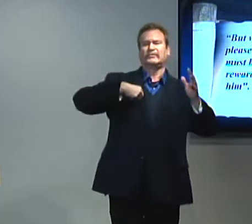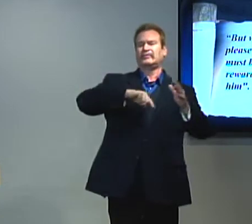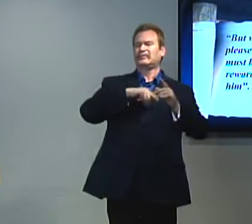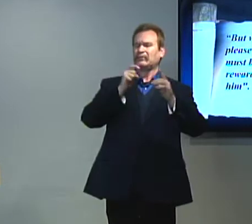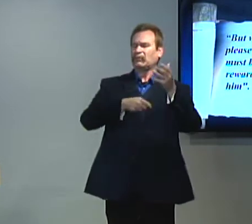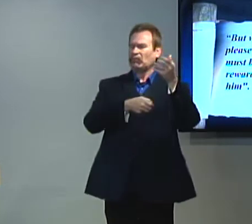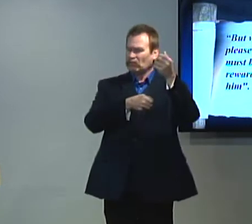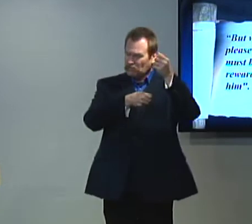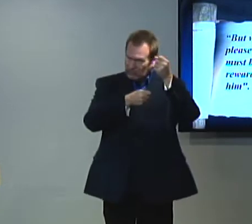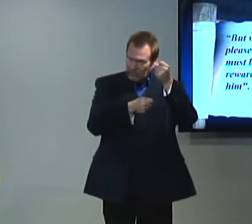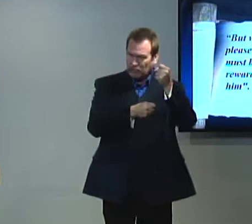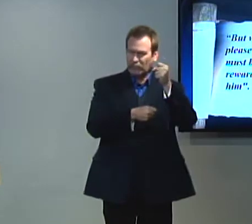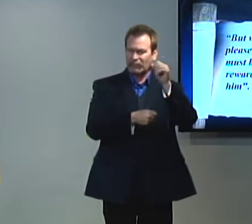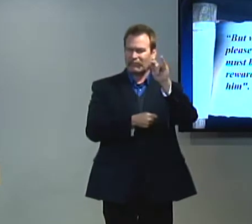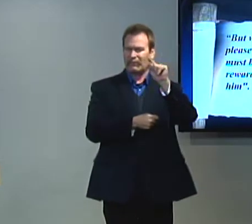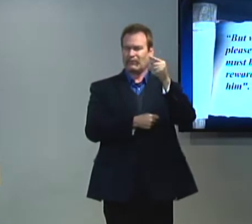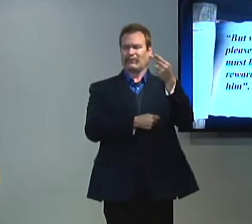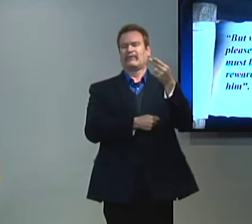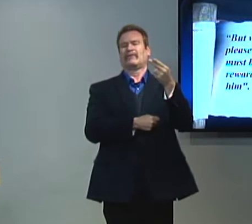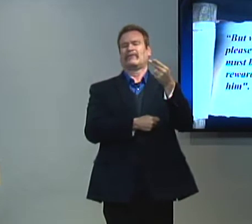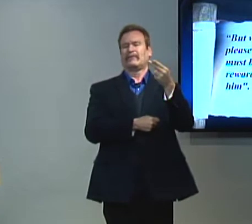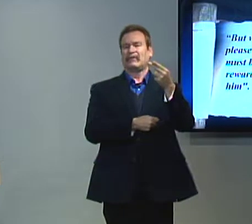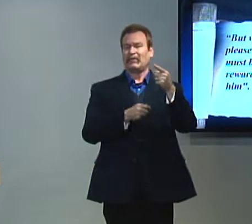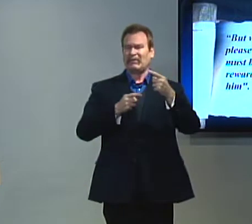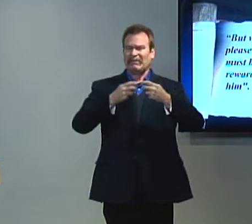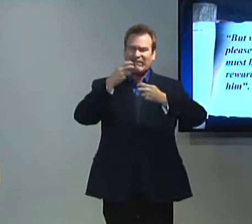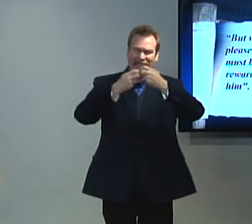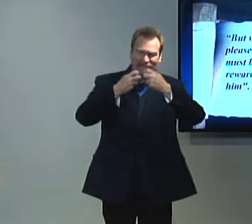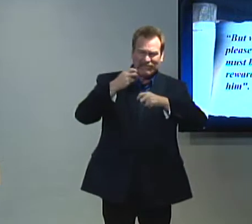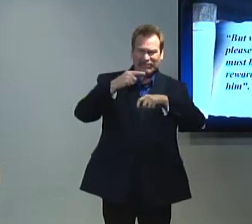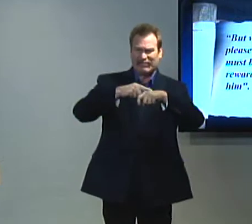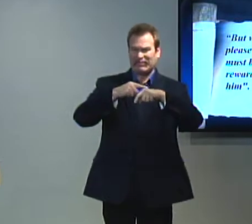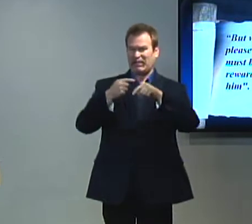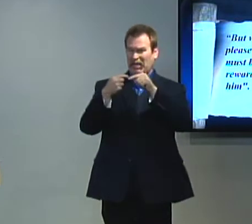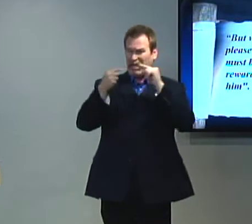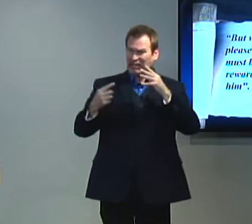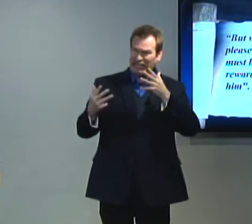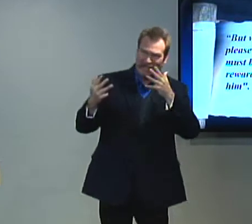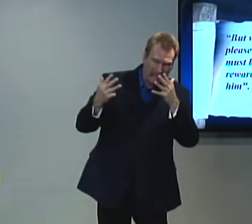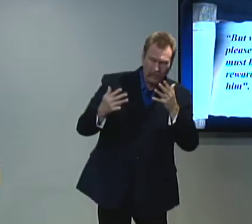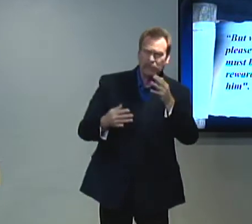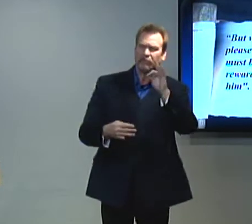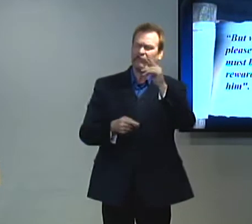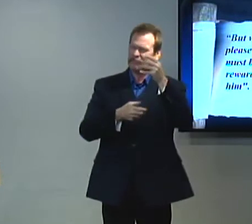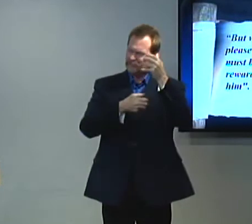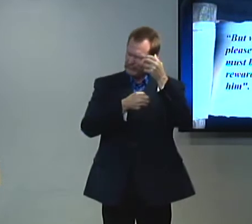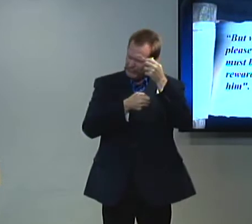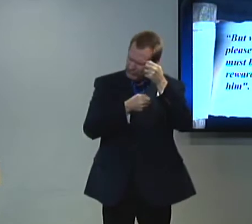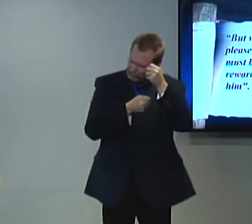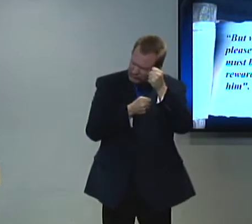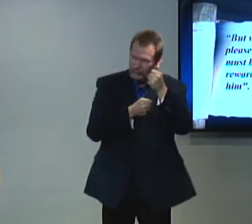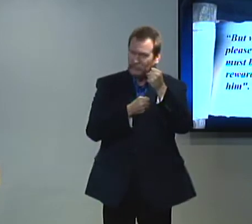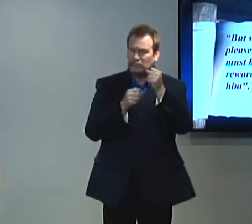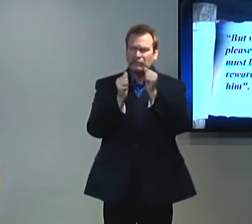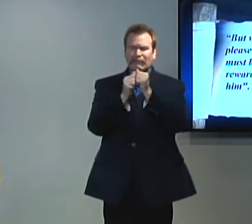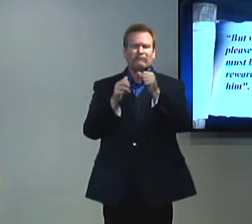So Paul is exhorting the people to keep a strong faith through all of the problems at that time, and they had many, many